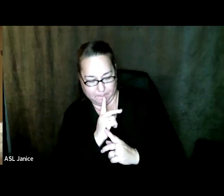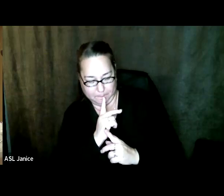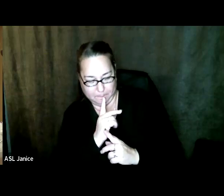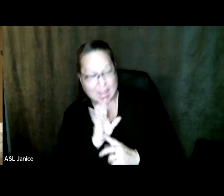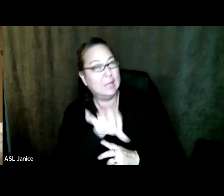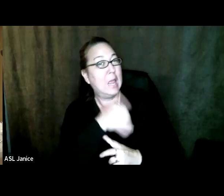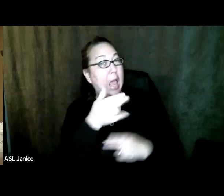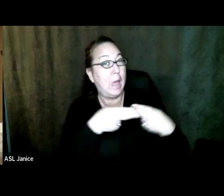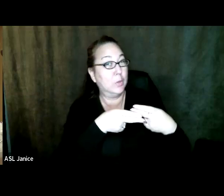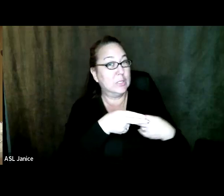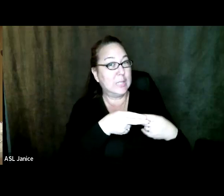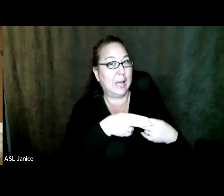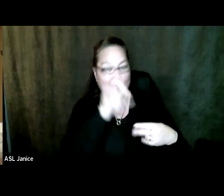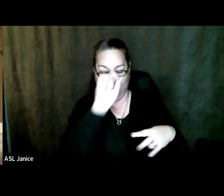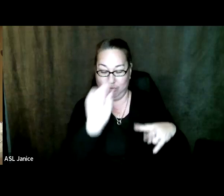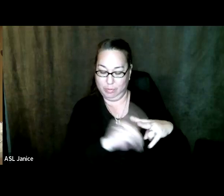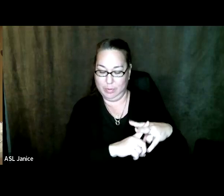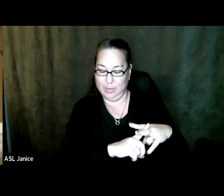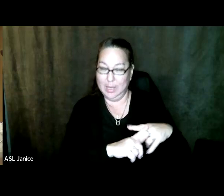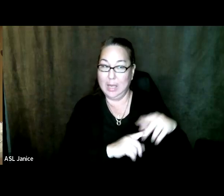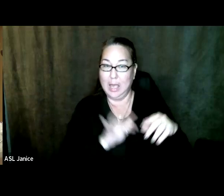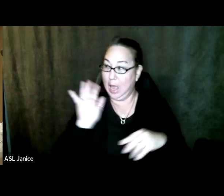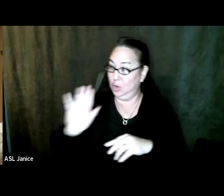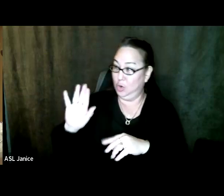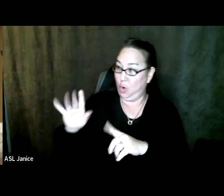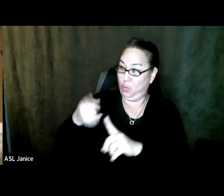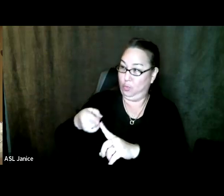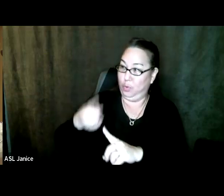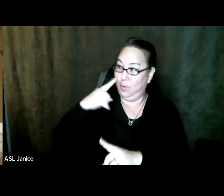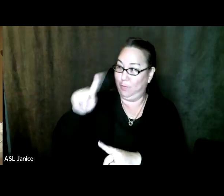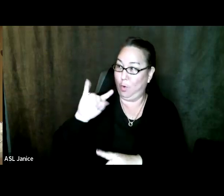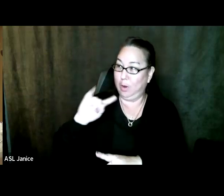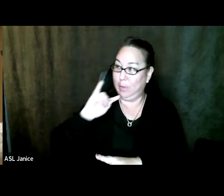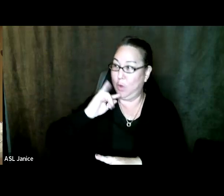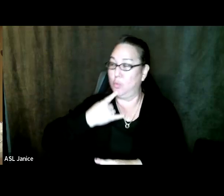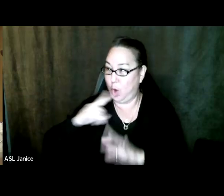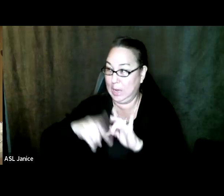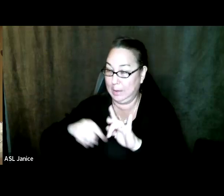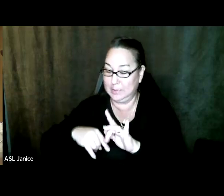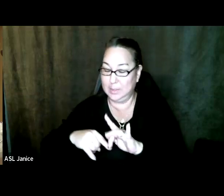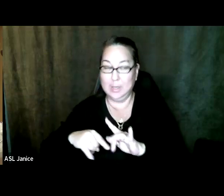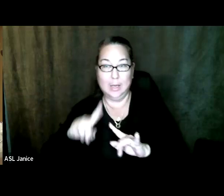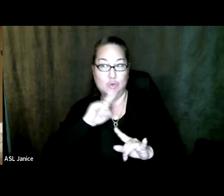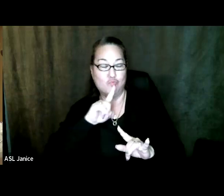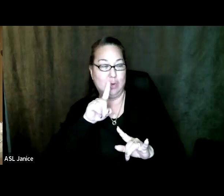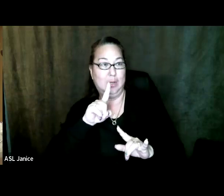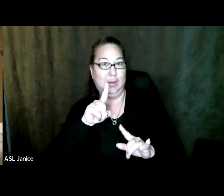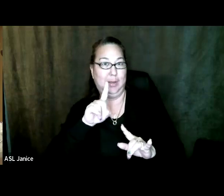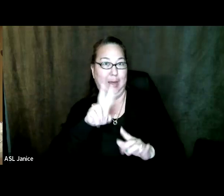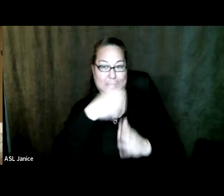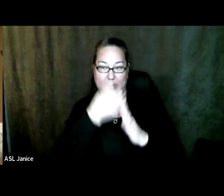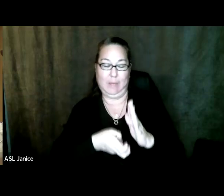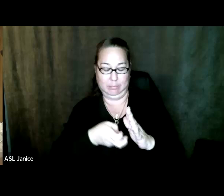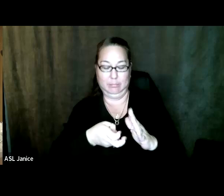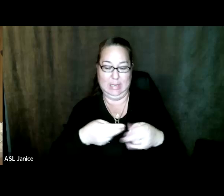that pops out at me, to your point about the chronic absenteeism, is actually delving into that, slides 33